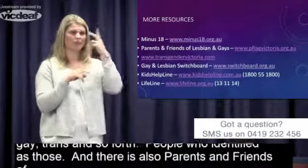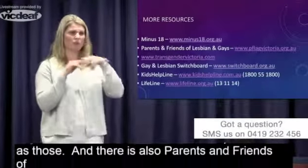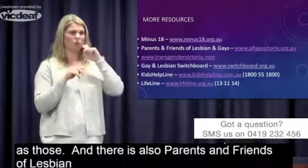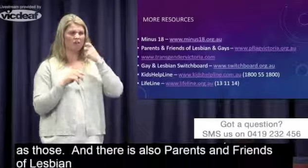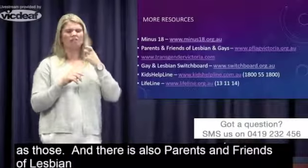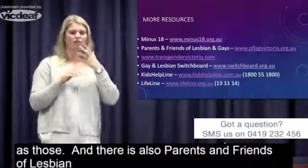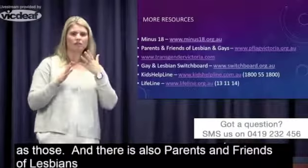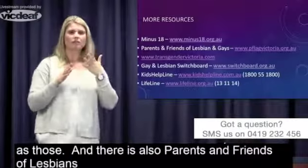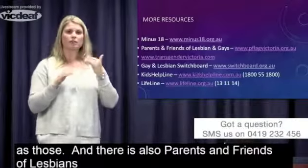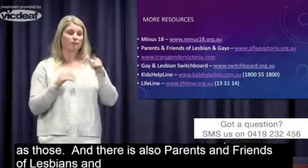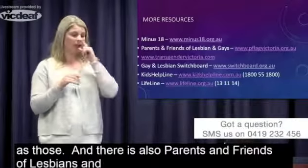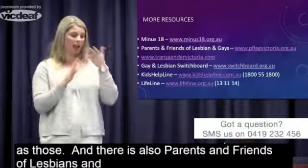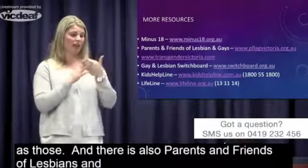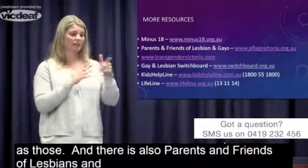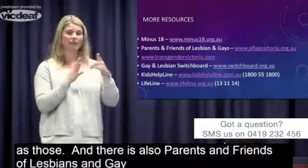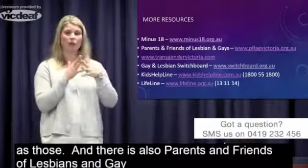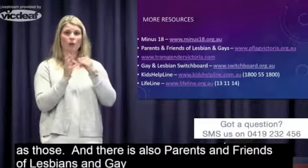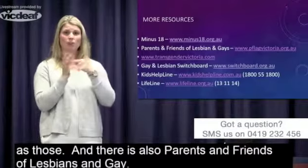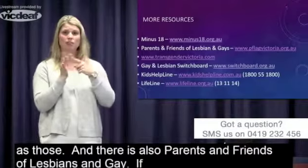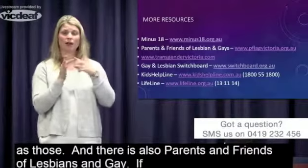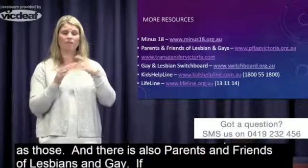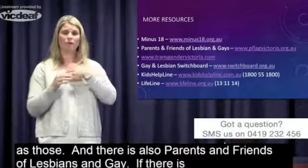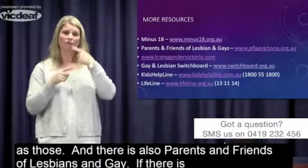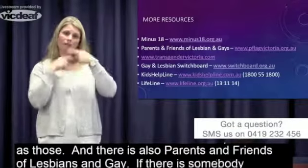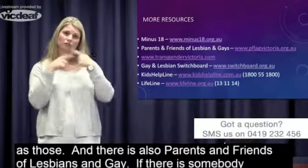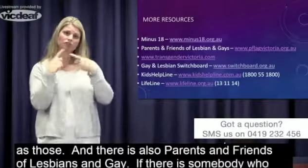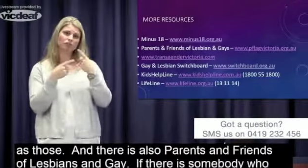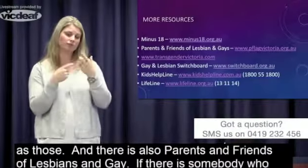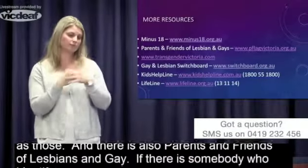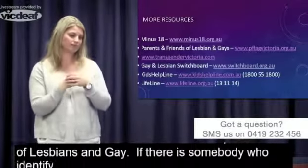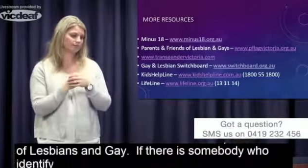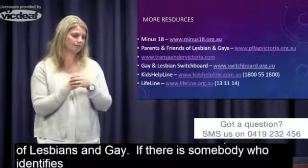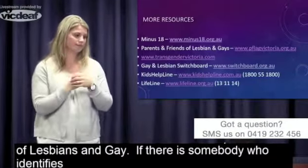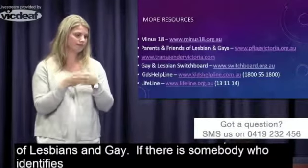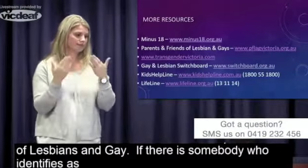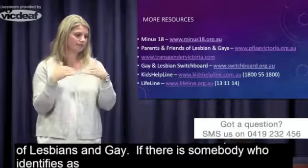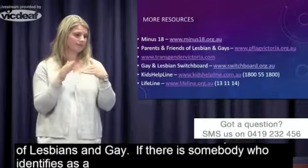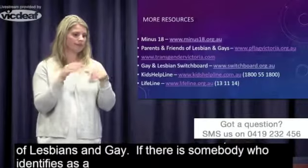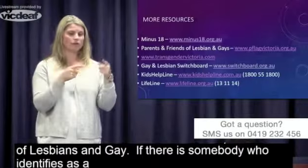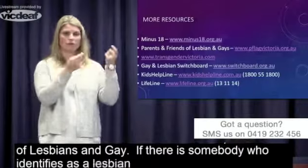If there's somebody who identifies as a lesbian or as a gay person and they want to tell their parents but they find it